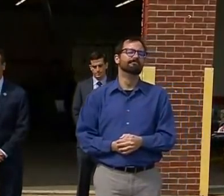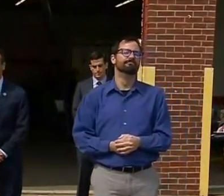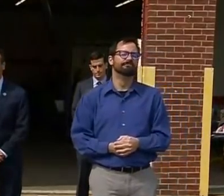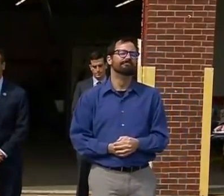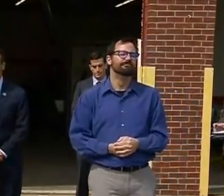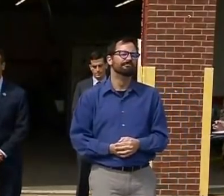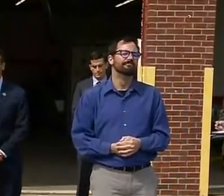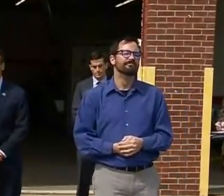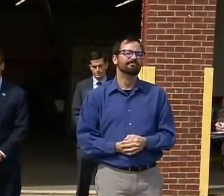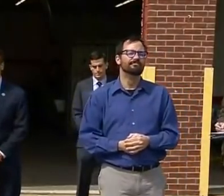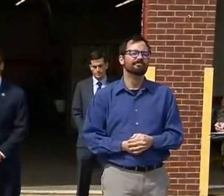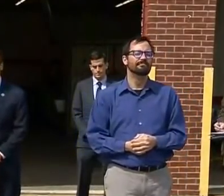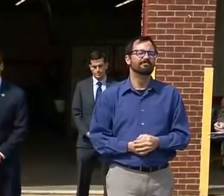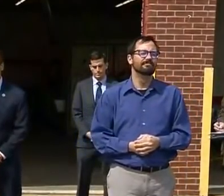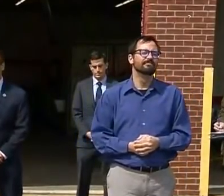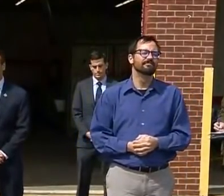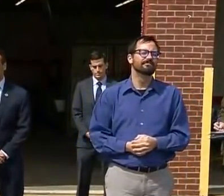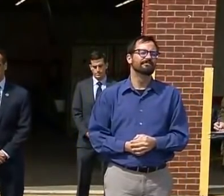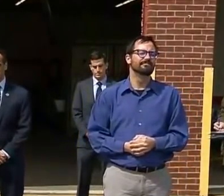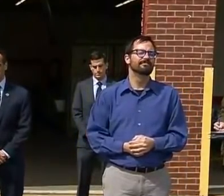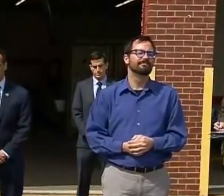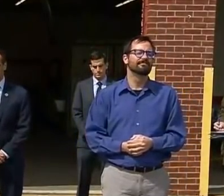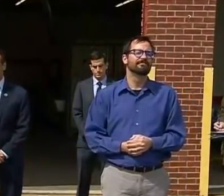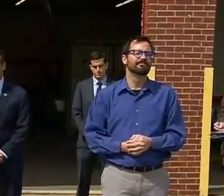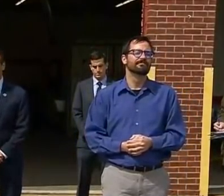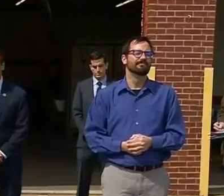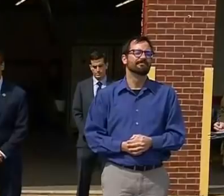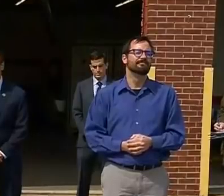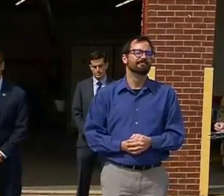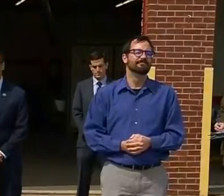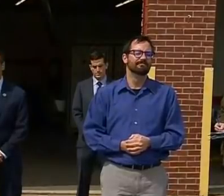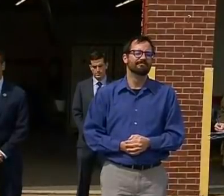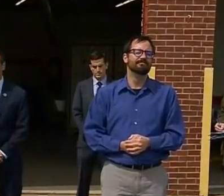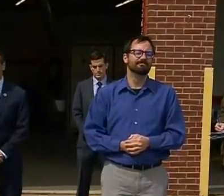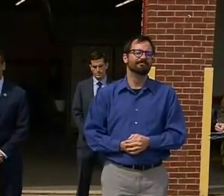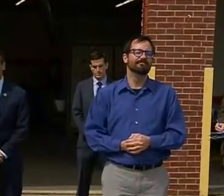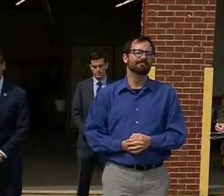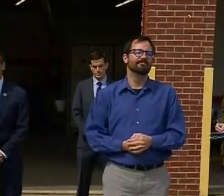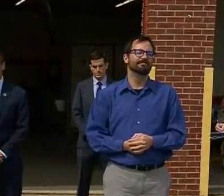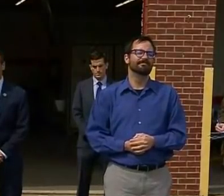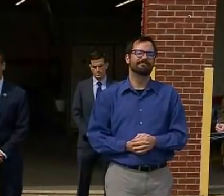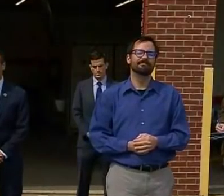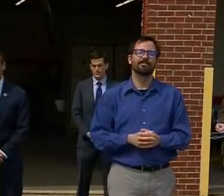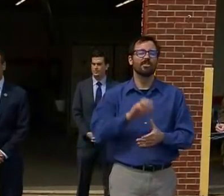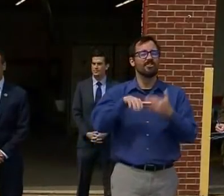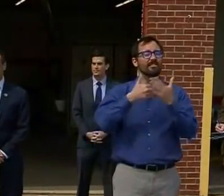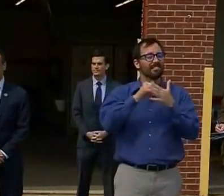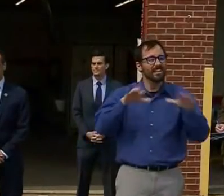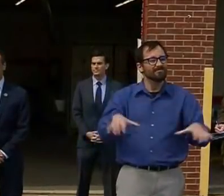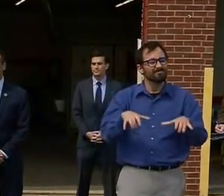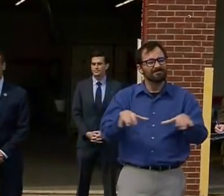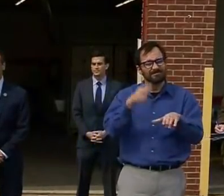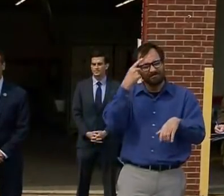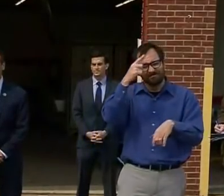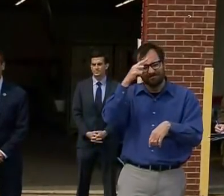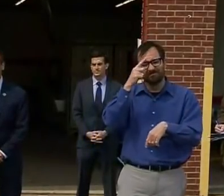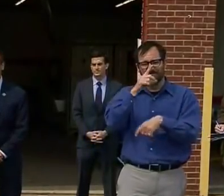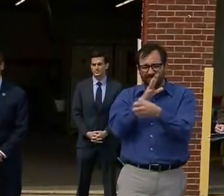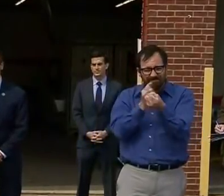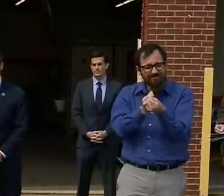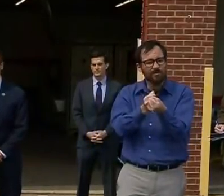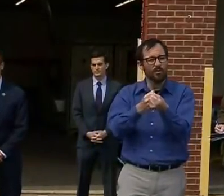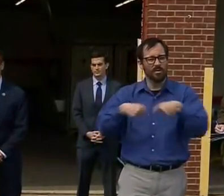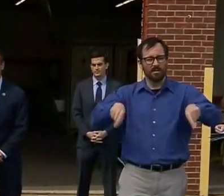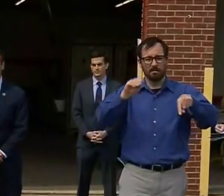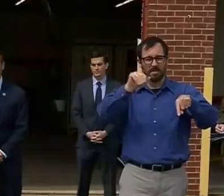to keep the residents of Massachusetts safe, and especially our frontline healthcare workers. As we continue to take measures to plan for the